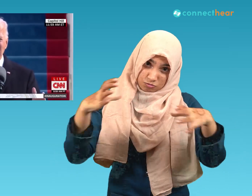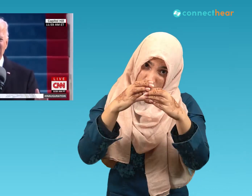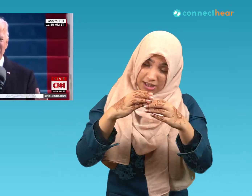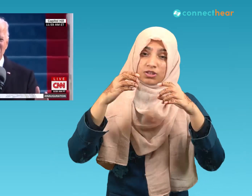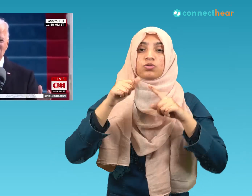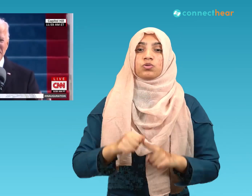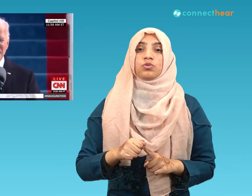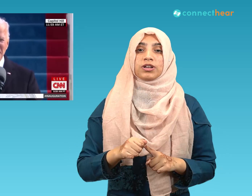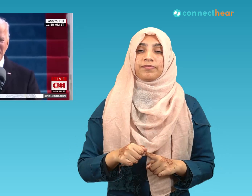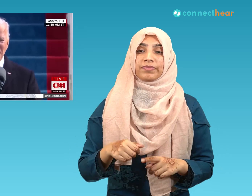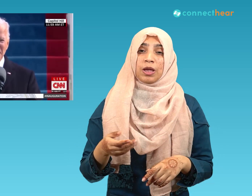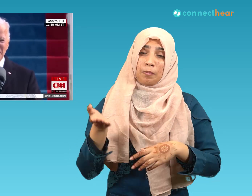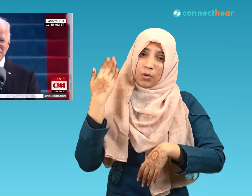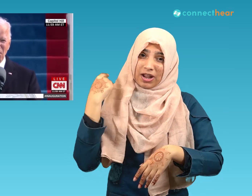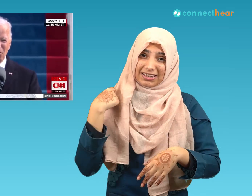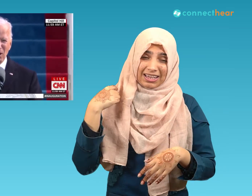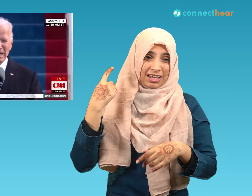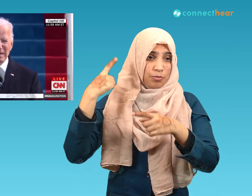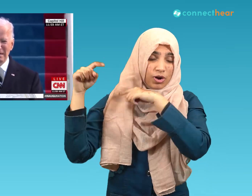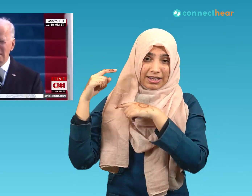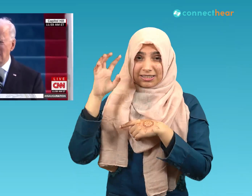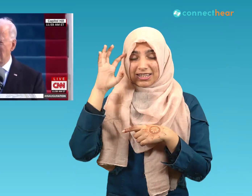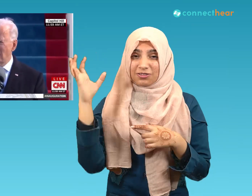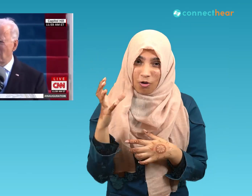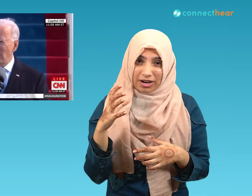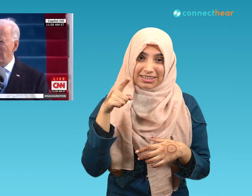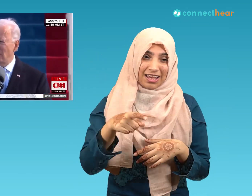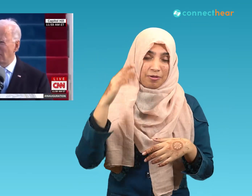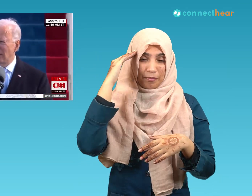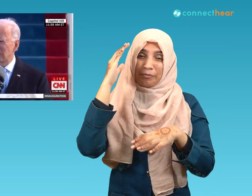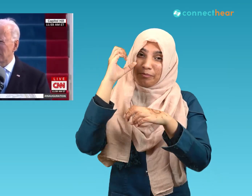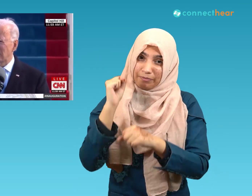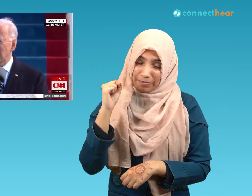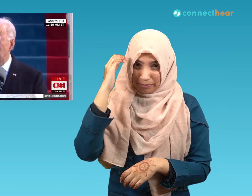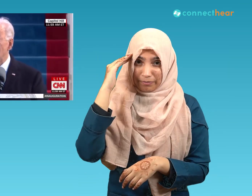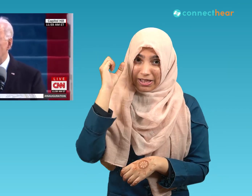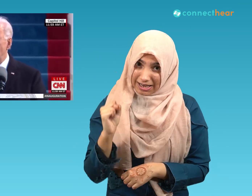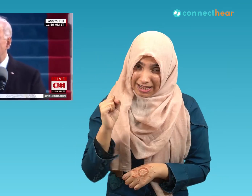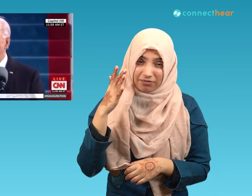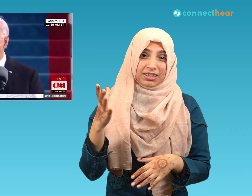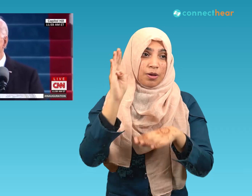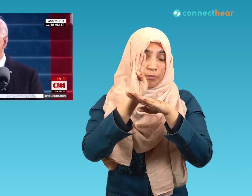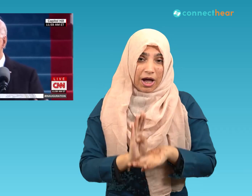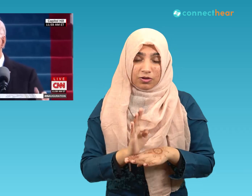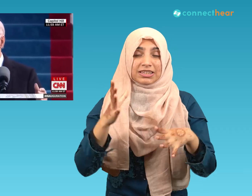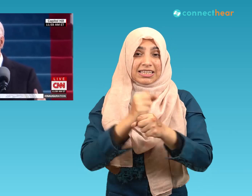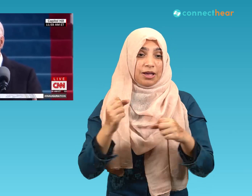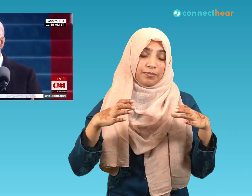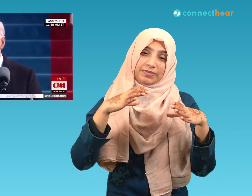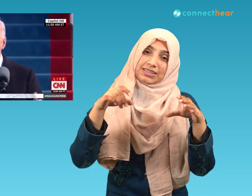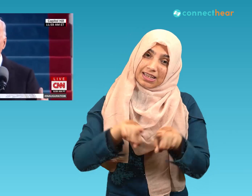History, faith, and reason show the way of unity. We can see each other not